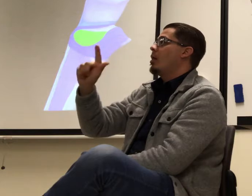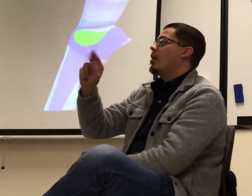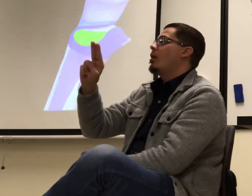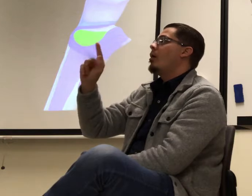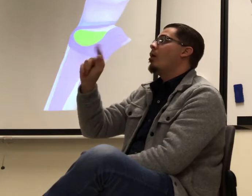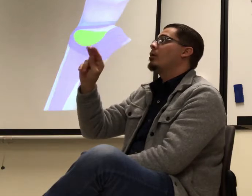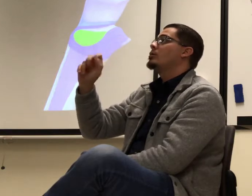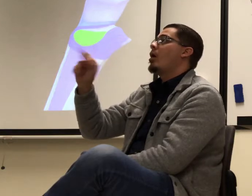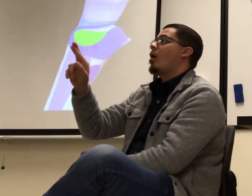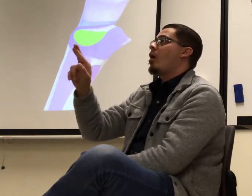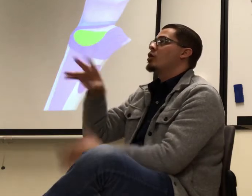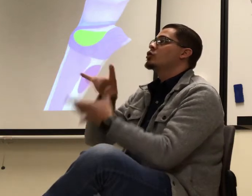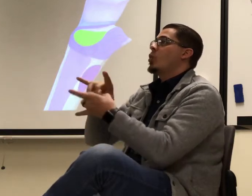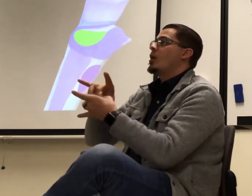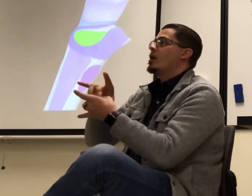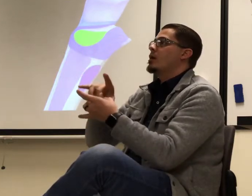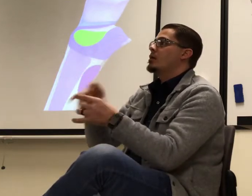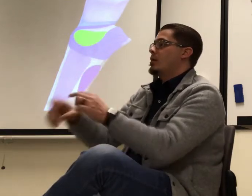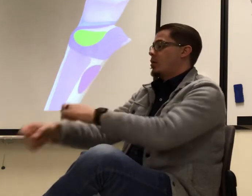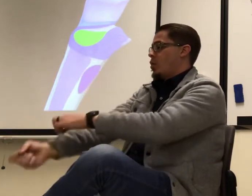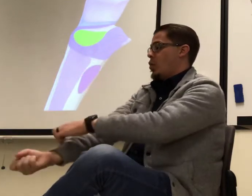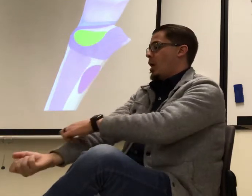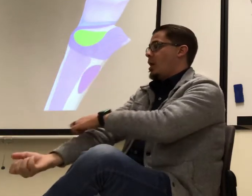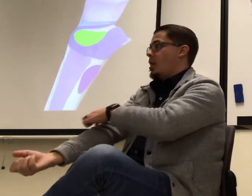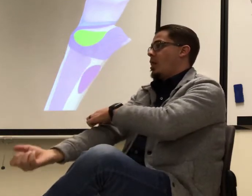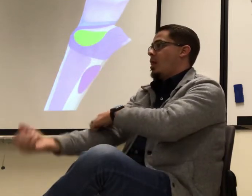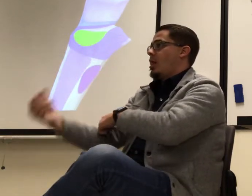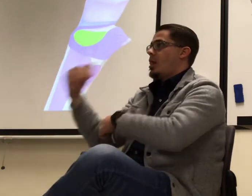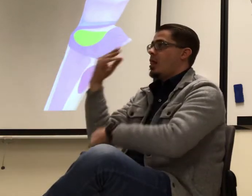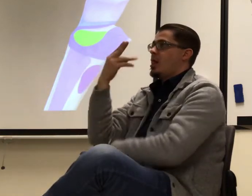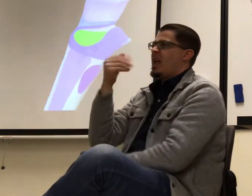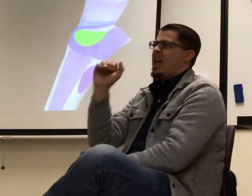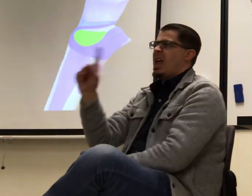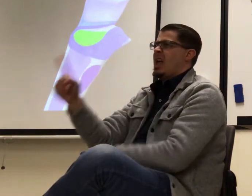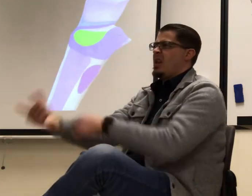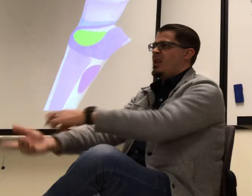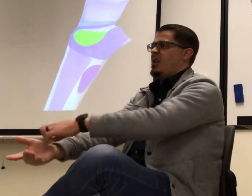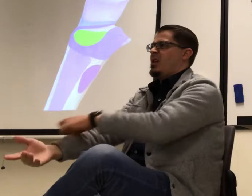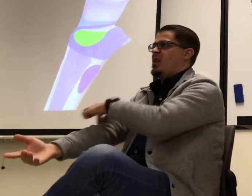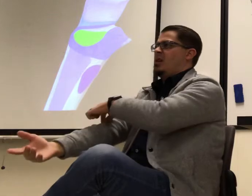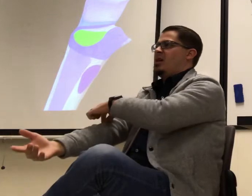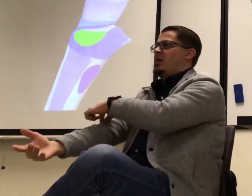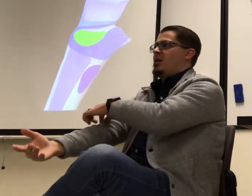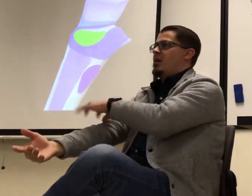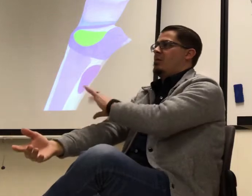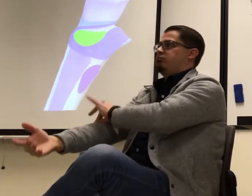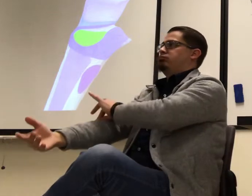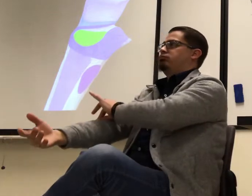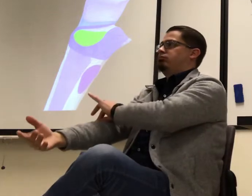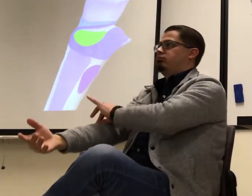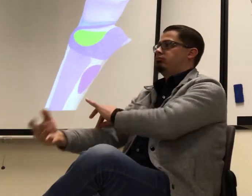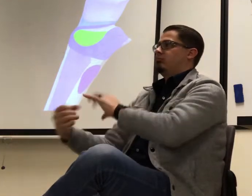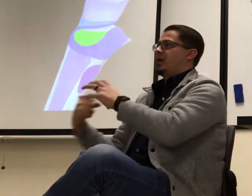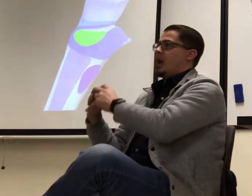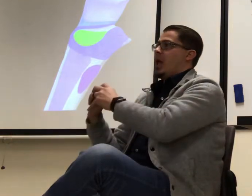radial head. I'll just write that. Receives head of radius. How about that? Head of